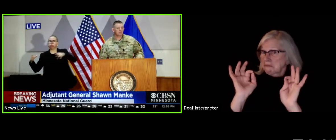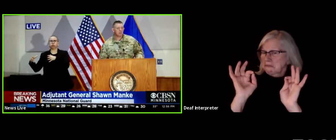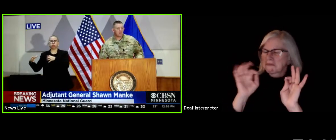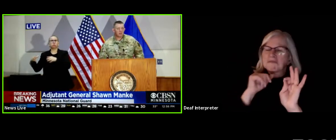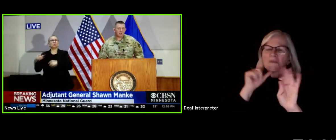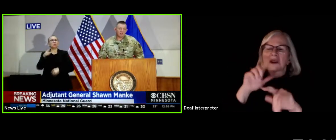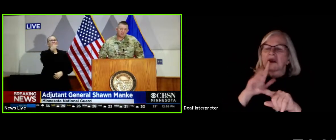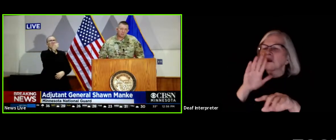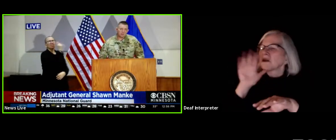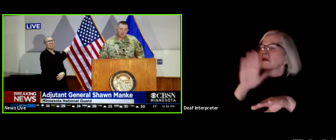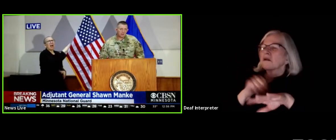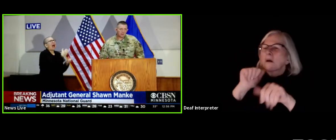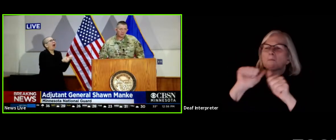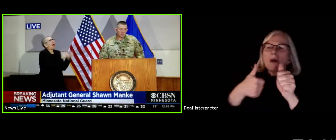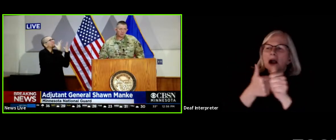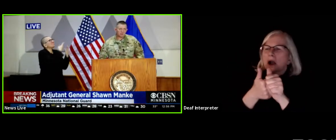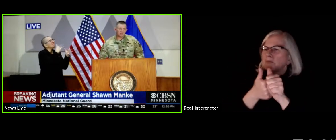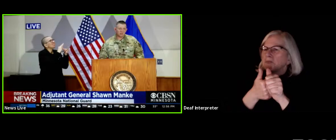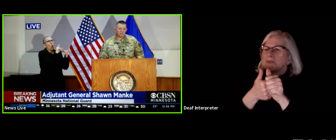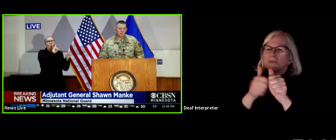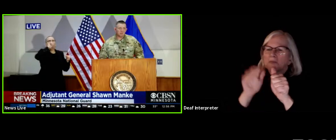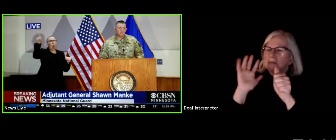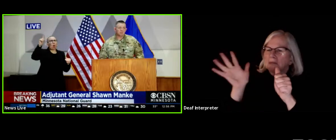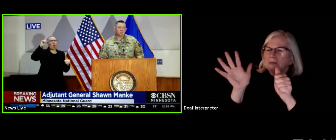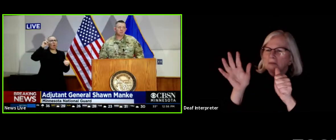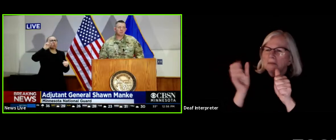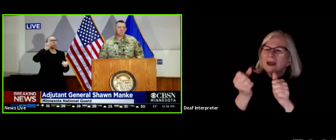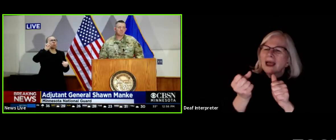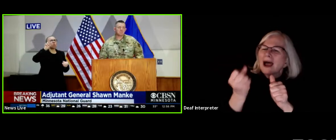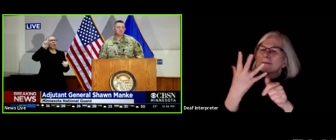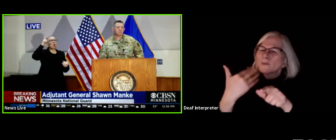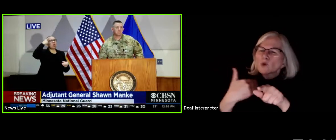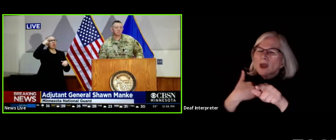company? There's about 100, a little over 100 in the company.